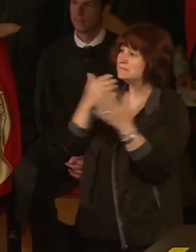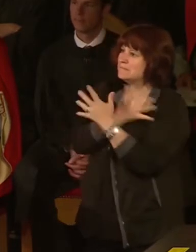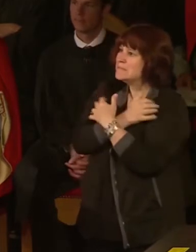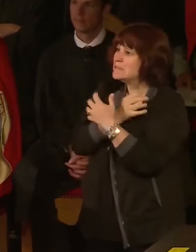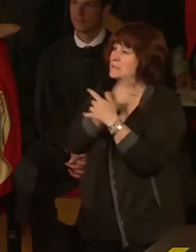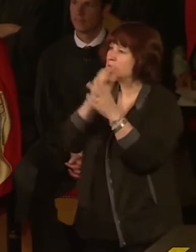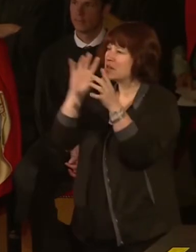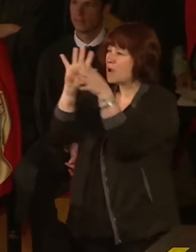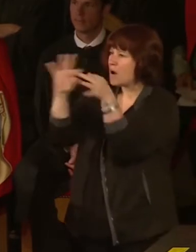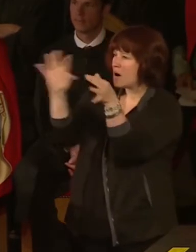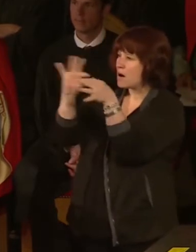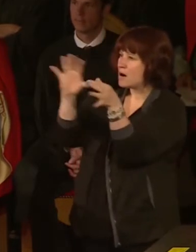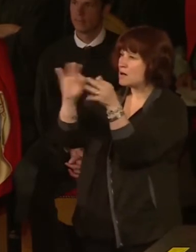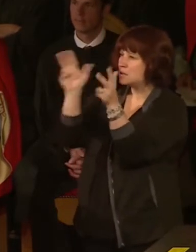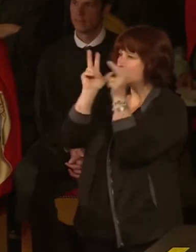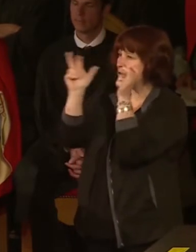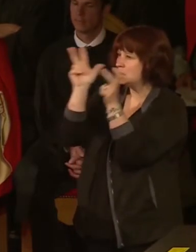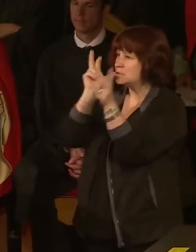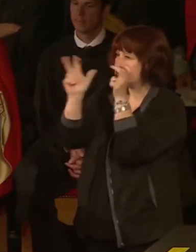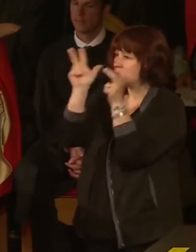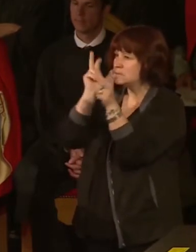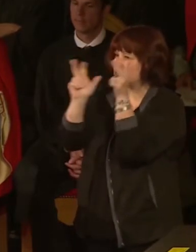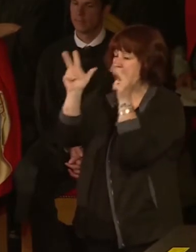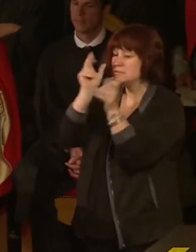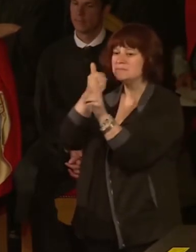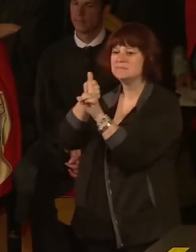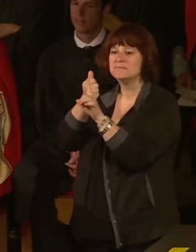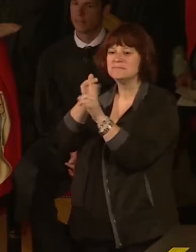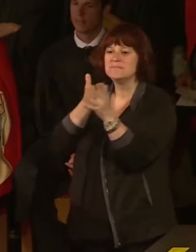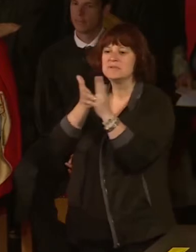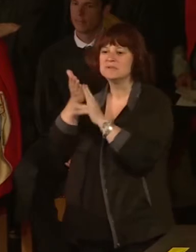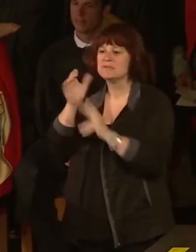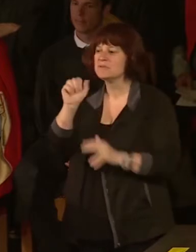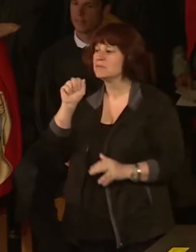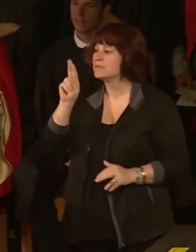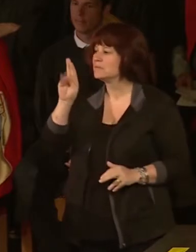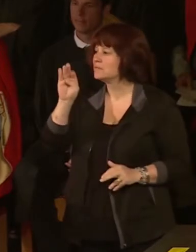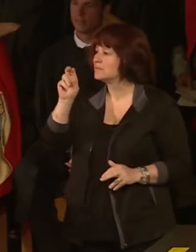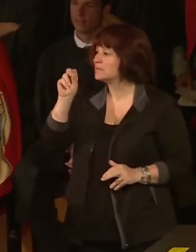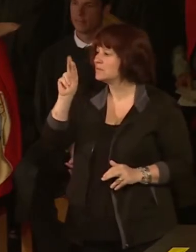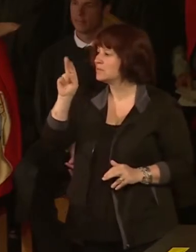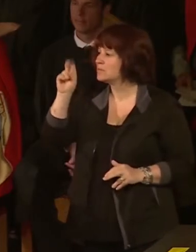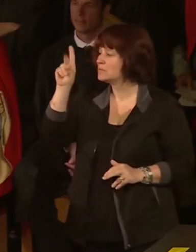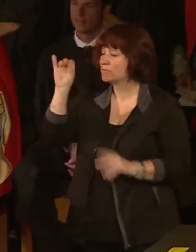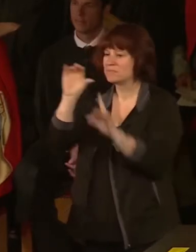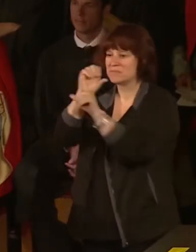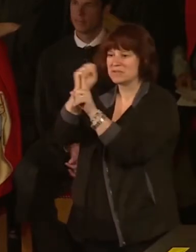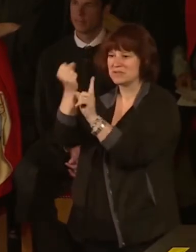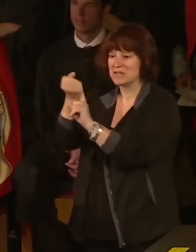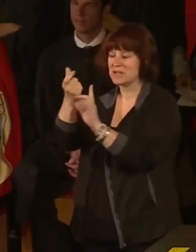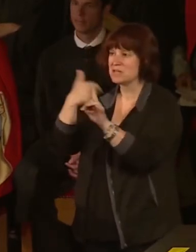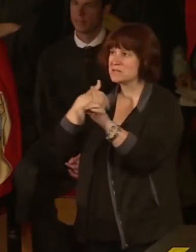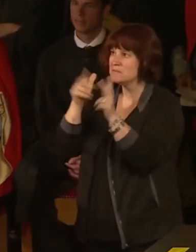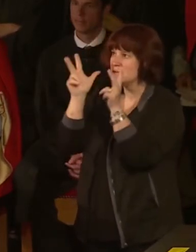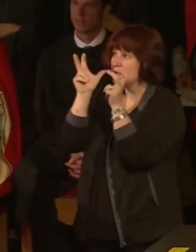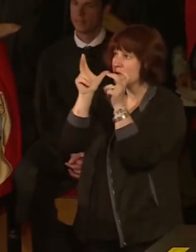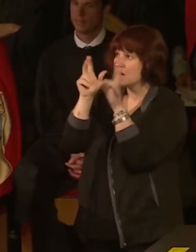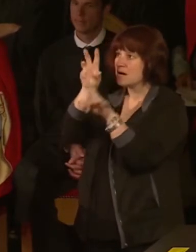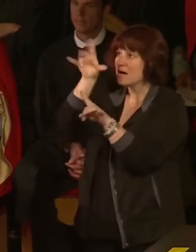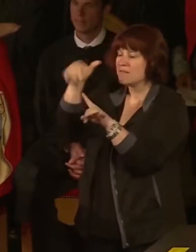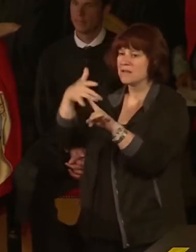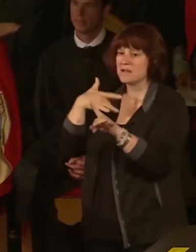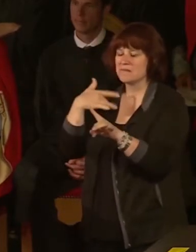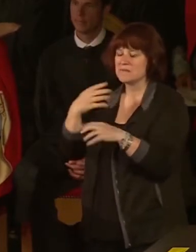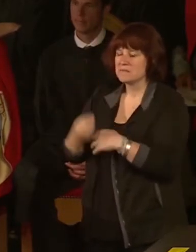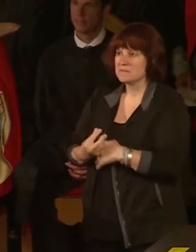itinerant raconteurs who came here with the Audubon Society. And coming to this place was like getting a ticket